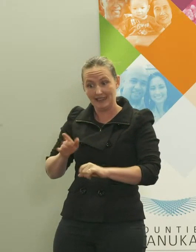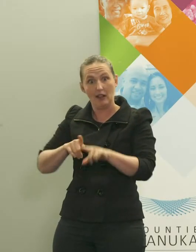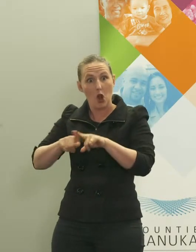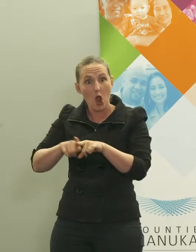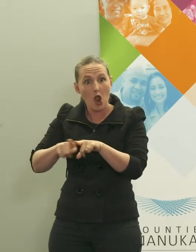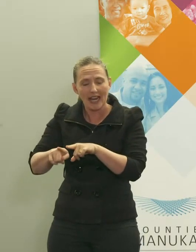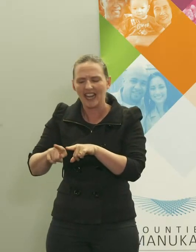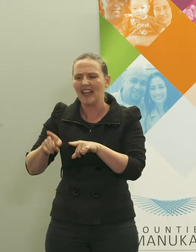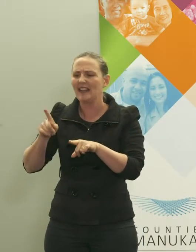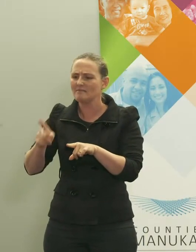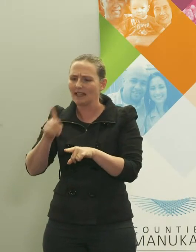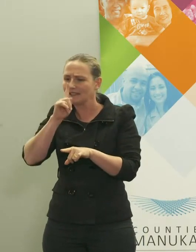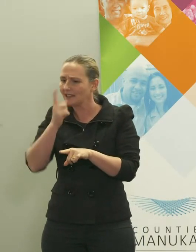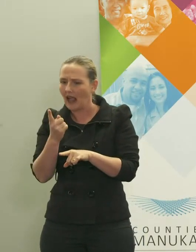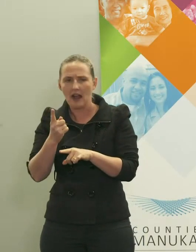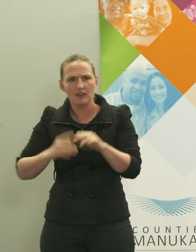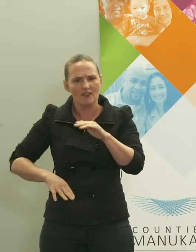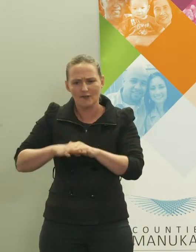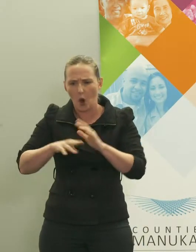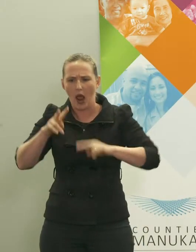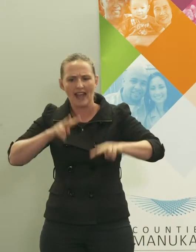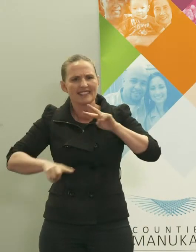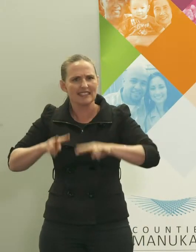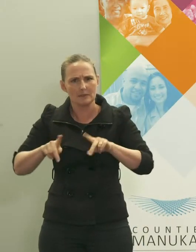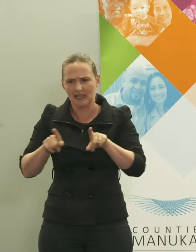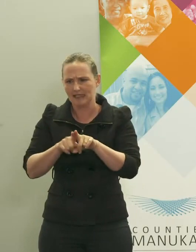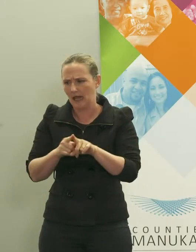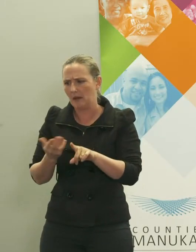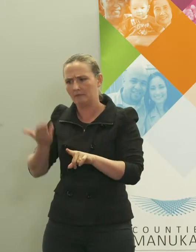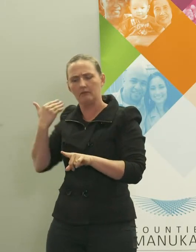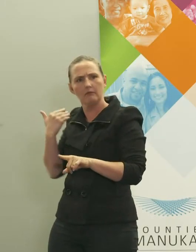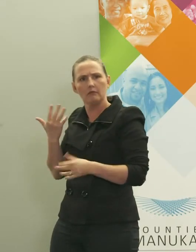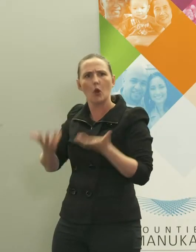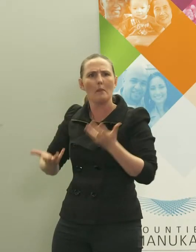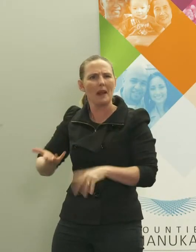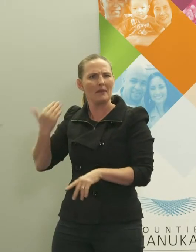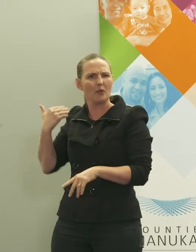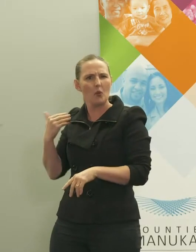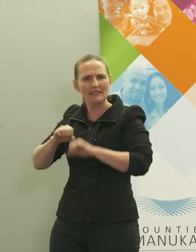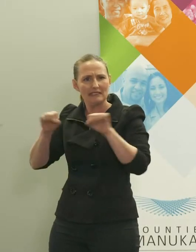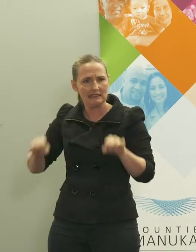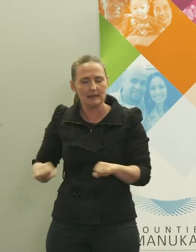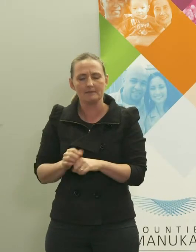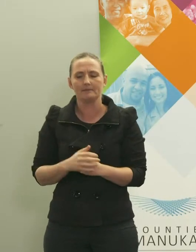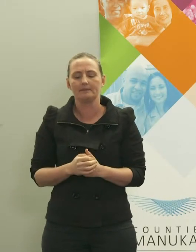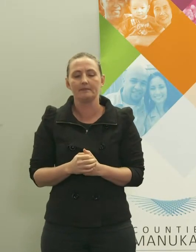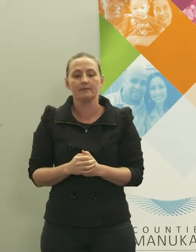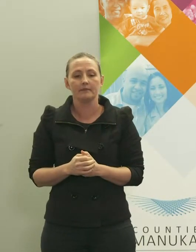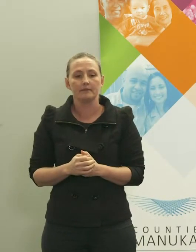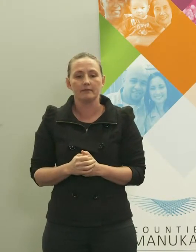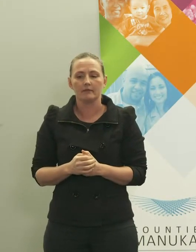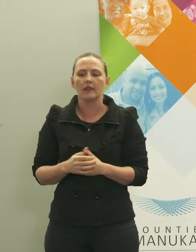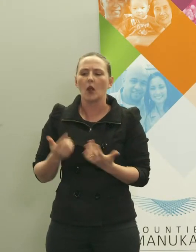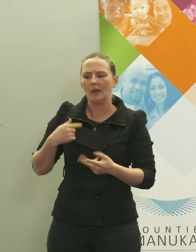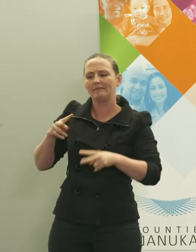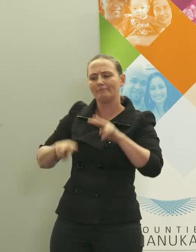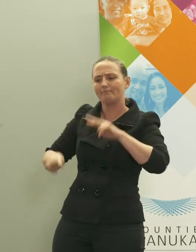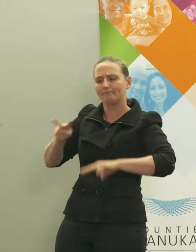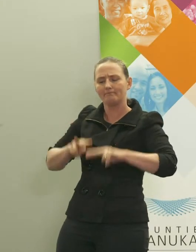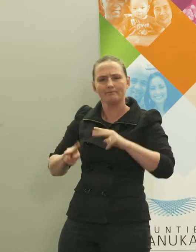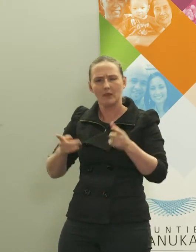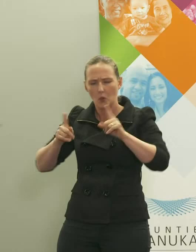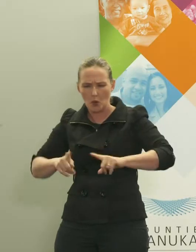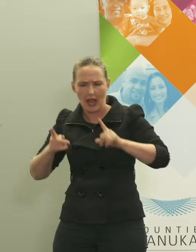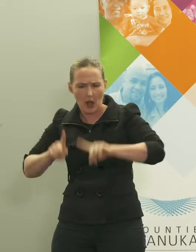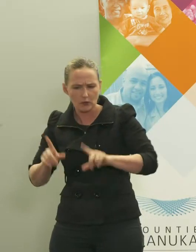able to do the level of assessment that they normally would have been able to do in a year. Of course, we're constantly looking at that. We're also looking